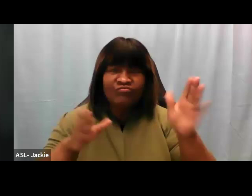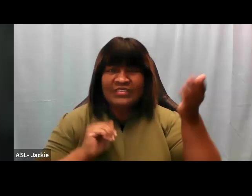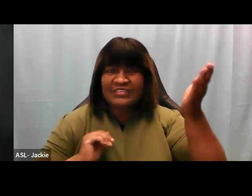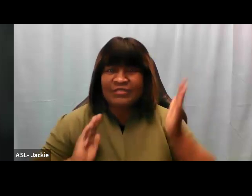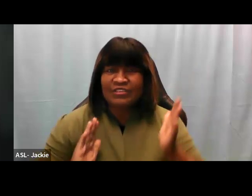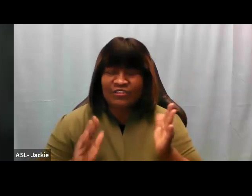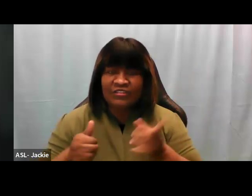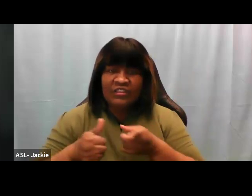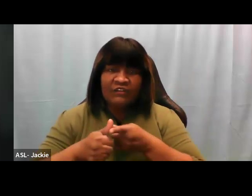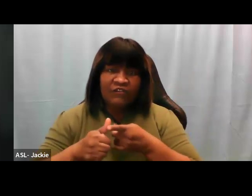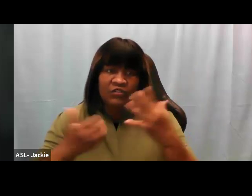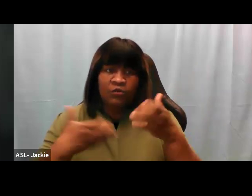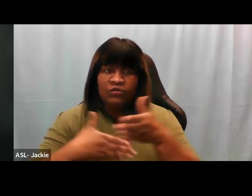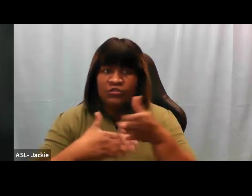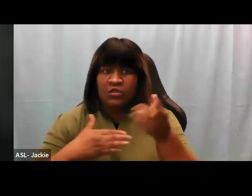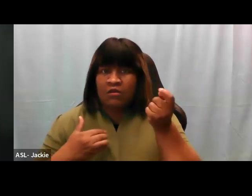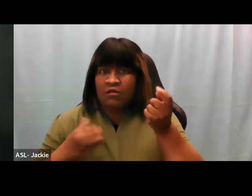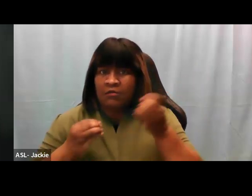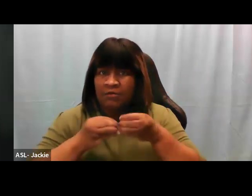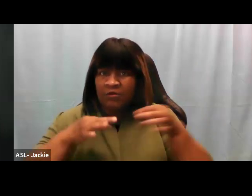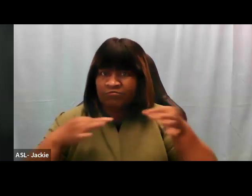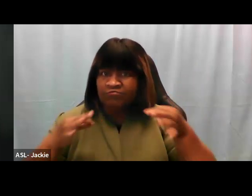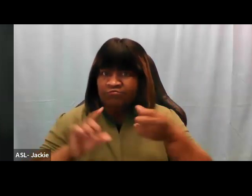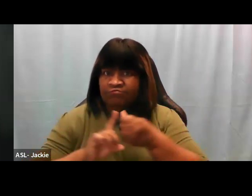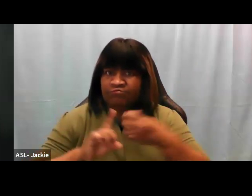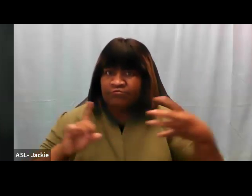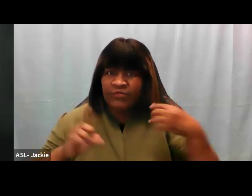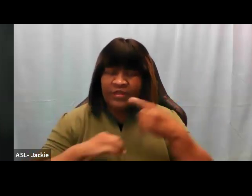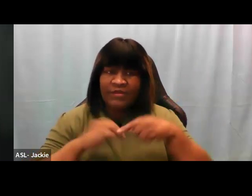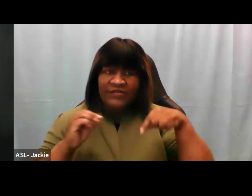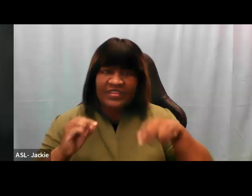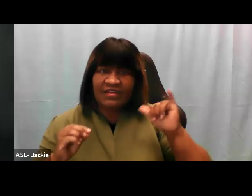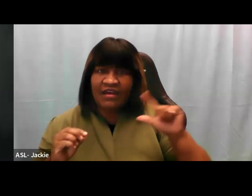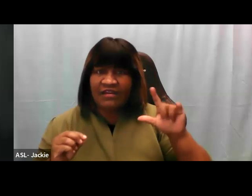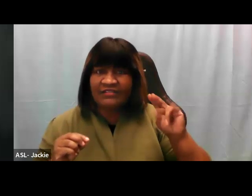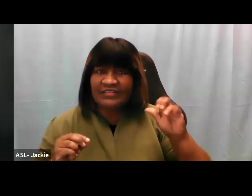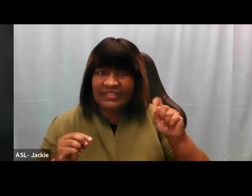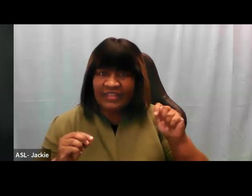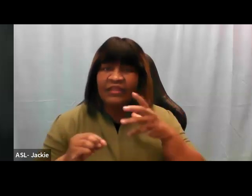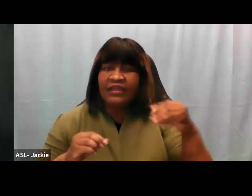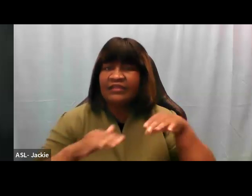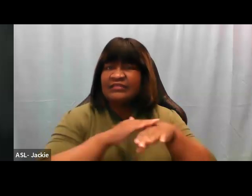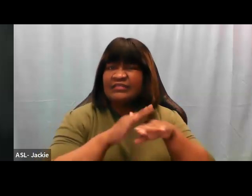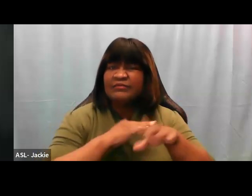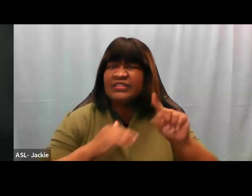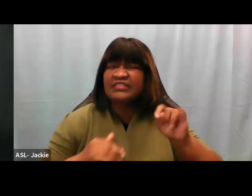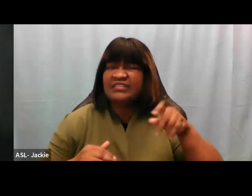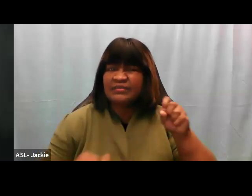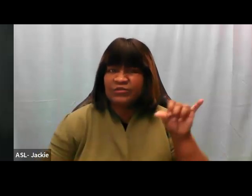but first I'm just going to share a little bit information about the ILNet and some accessibility tips.